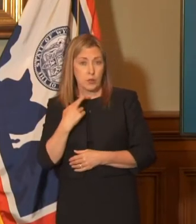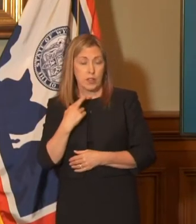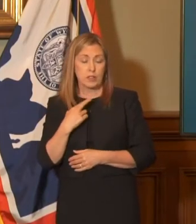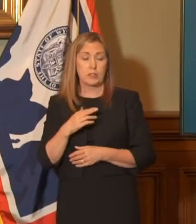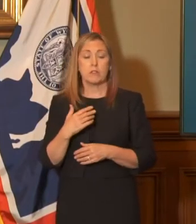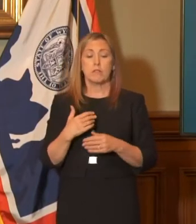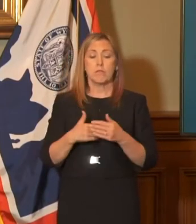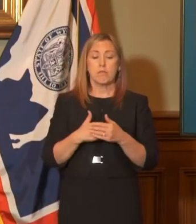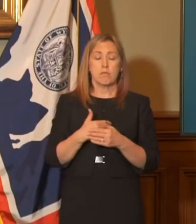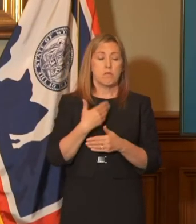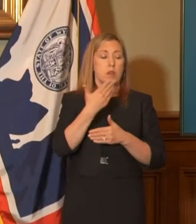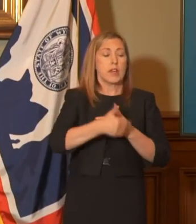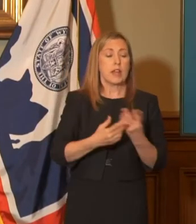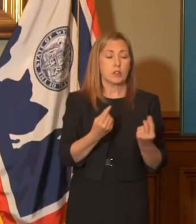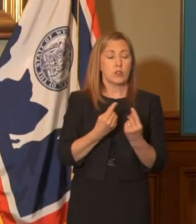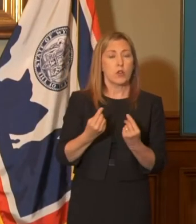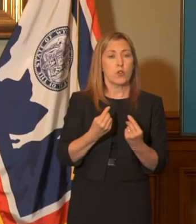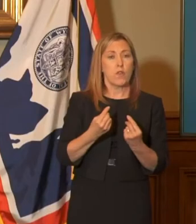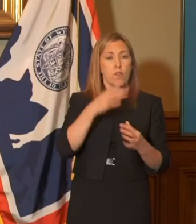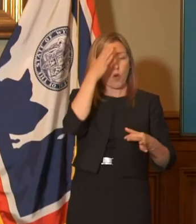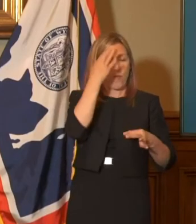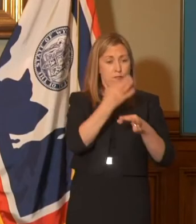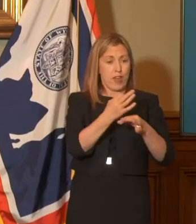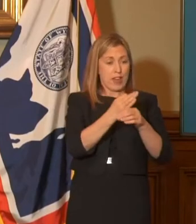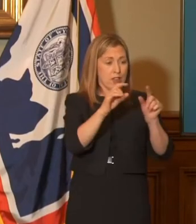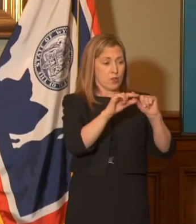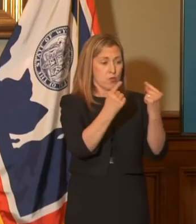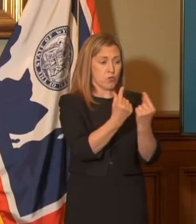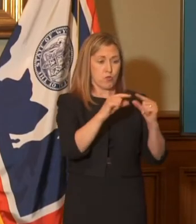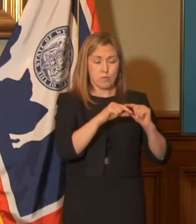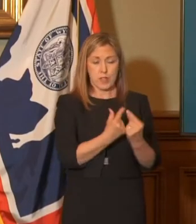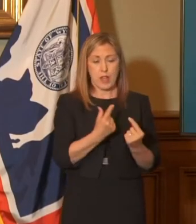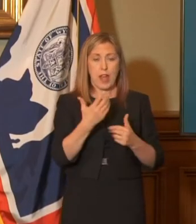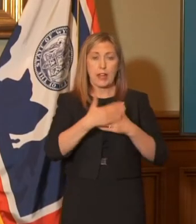next steps are for faith groups, and so on.